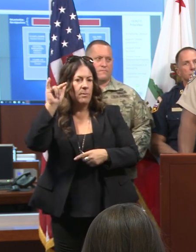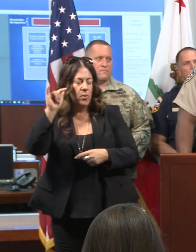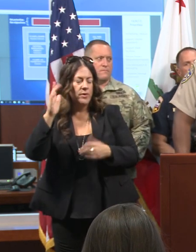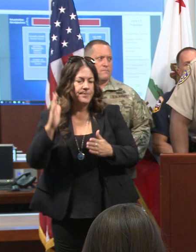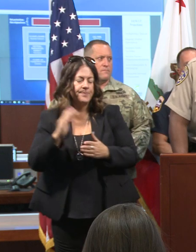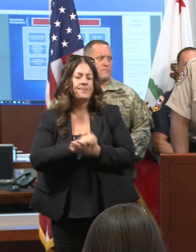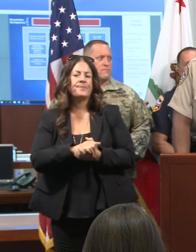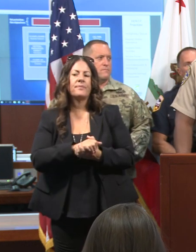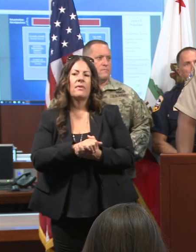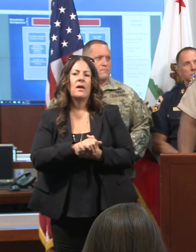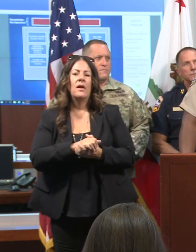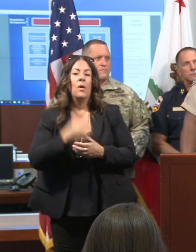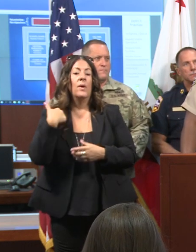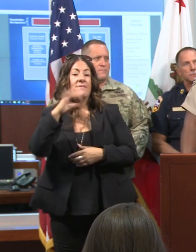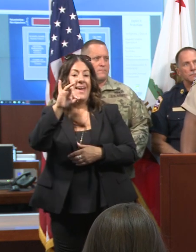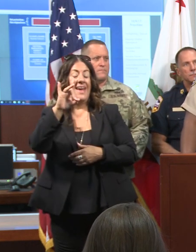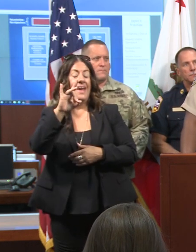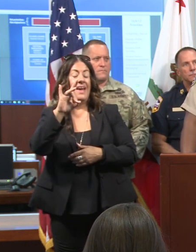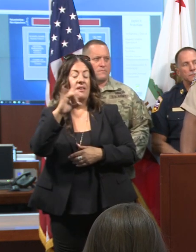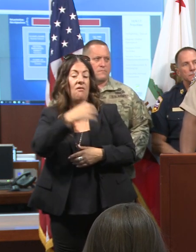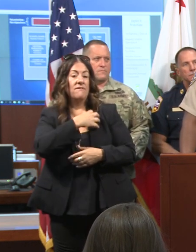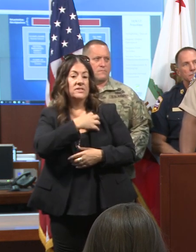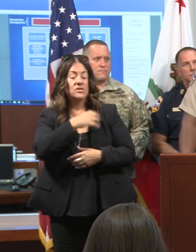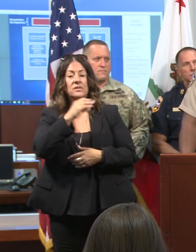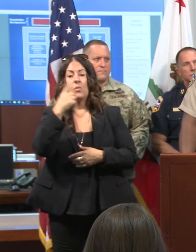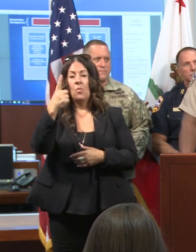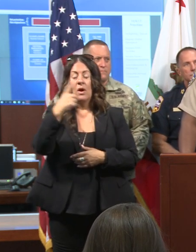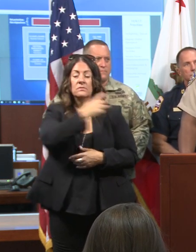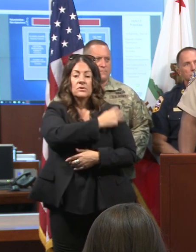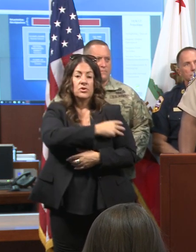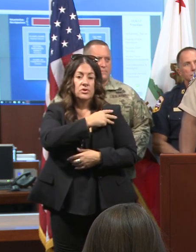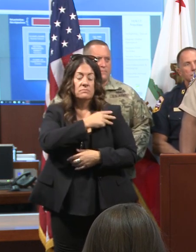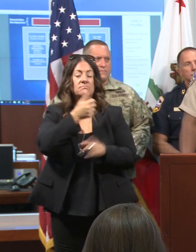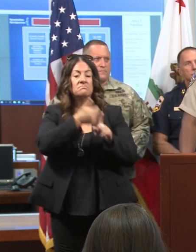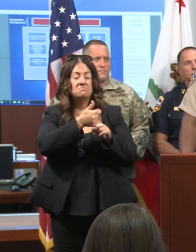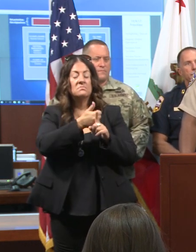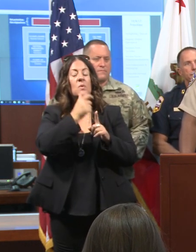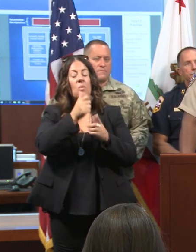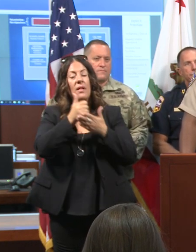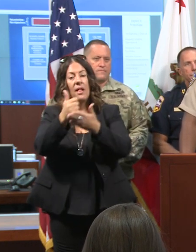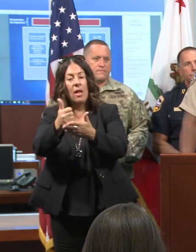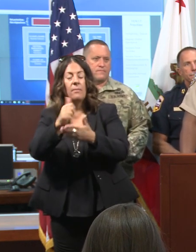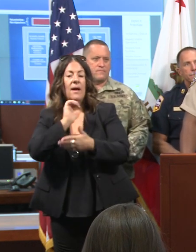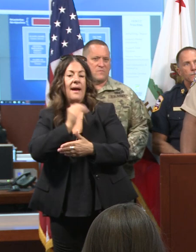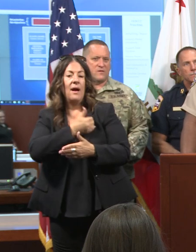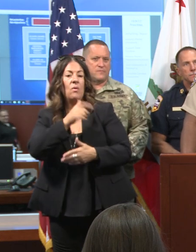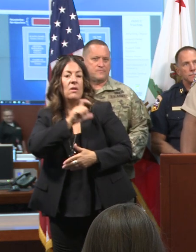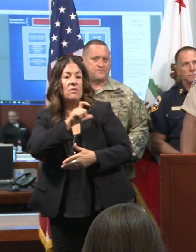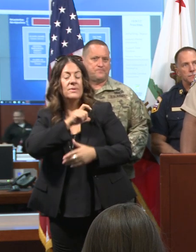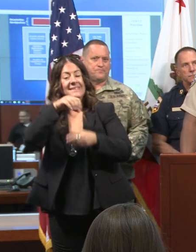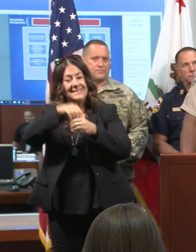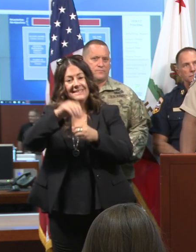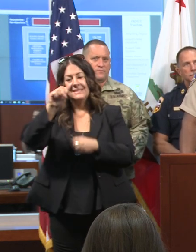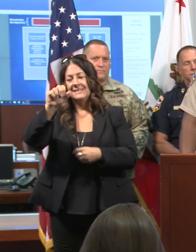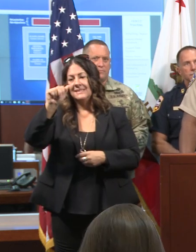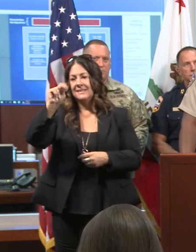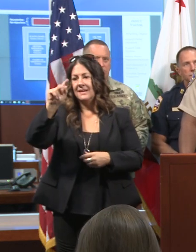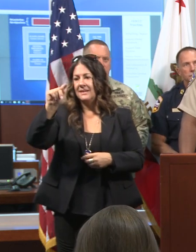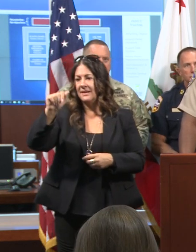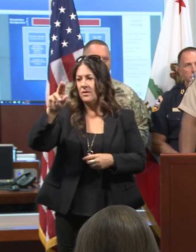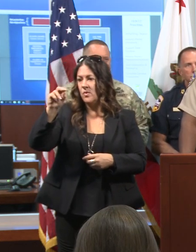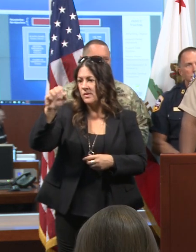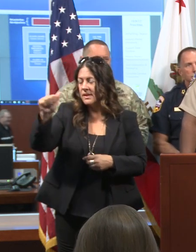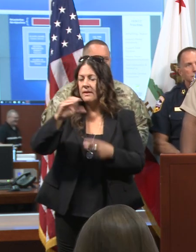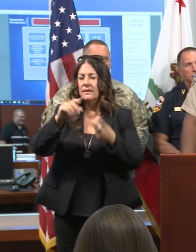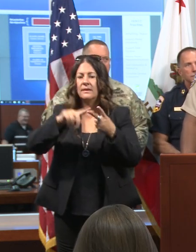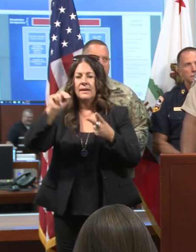eight officers and one sergeant that have been assigned to assist our law enforcement partners in Santa Rosa and Napa